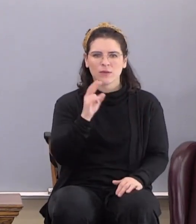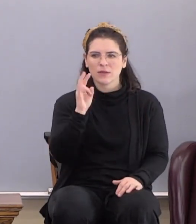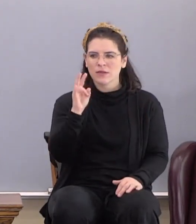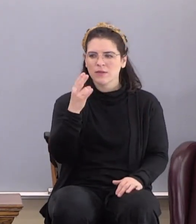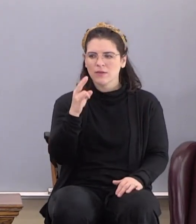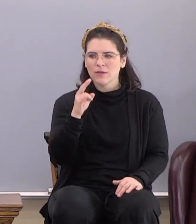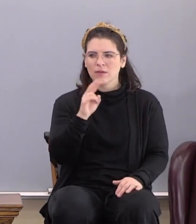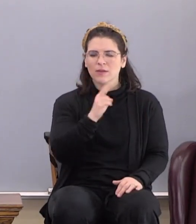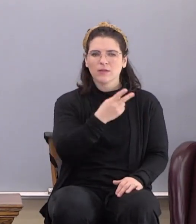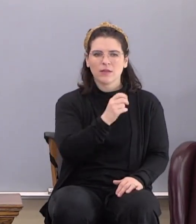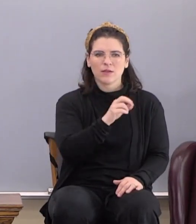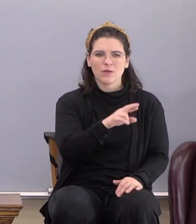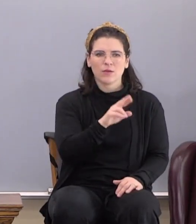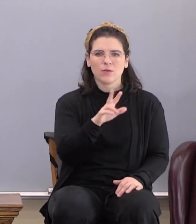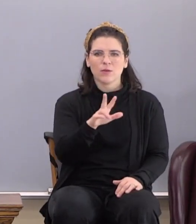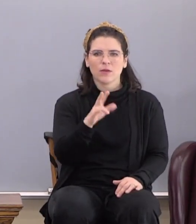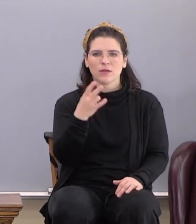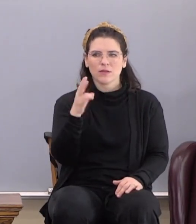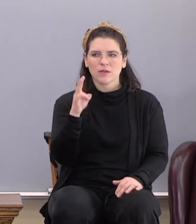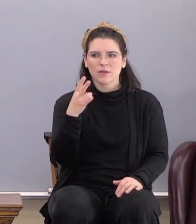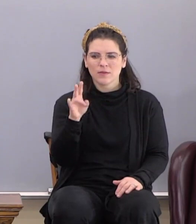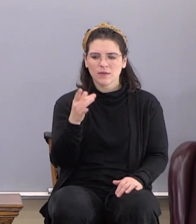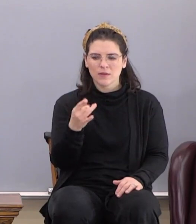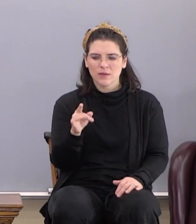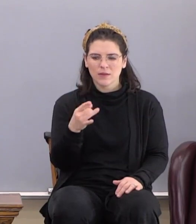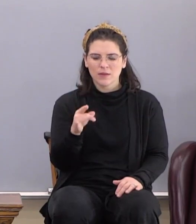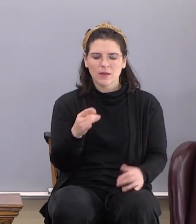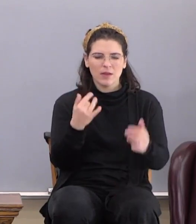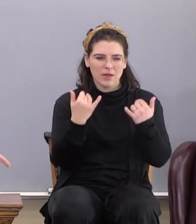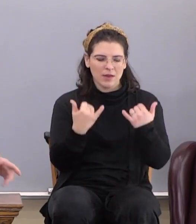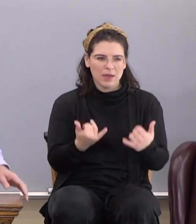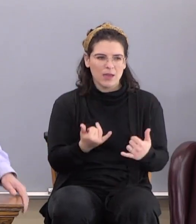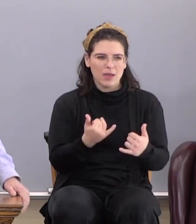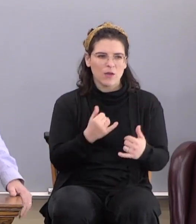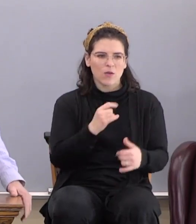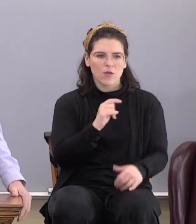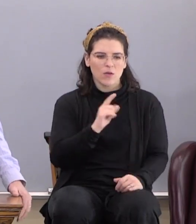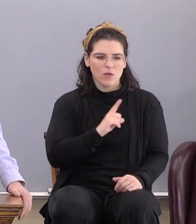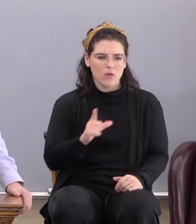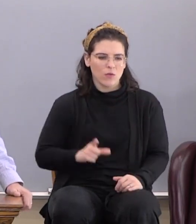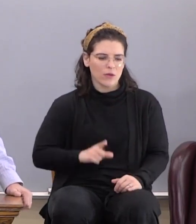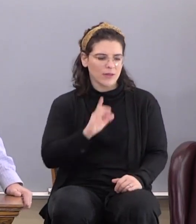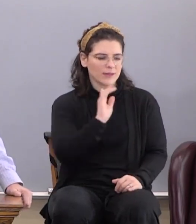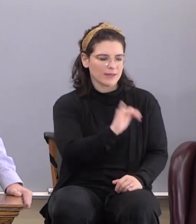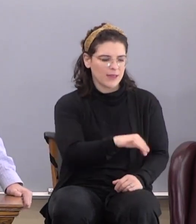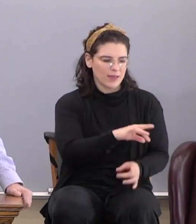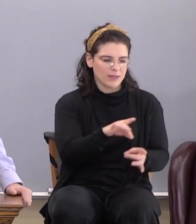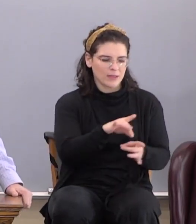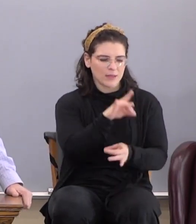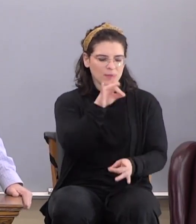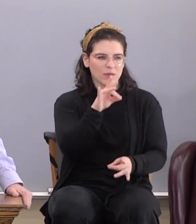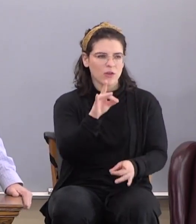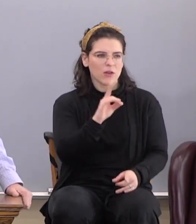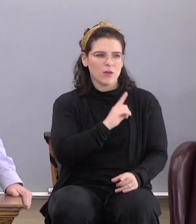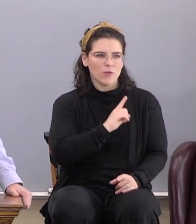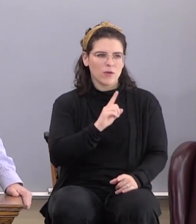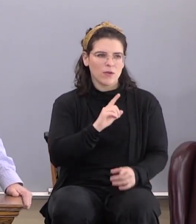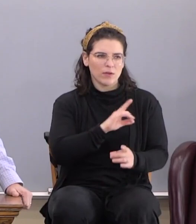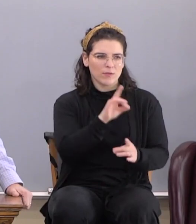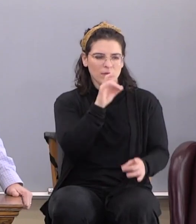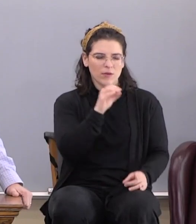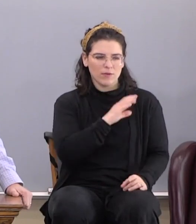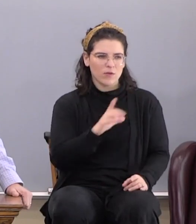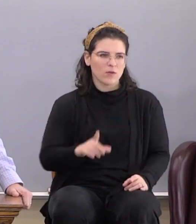right? 2 Corinthians chapter 3, verse 17. Now the Lord is that Spirit, and where the Spirit of the Lord is, there